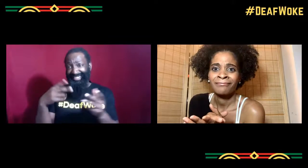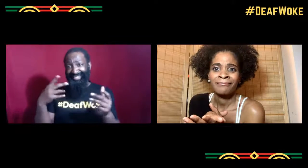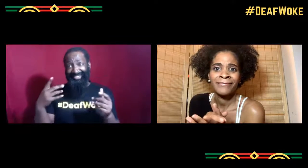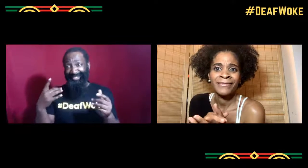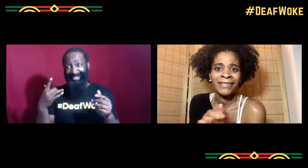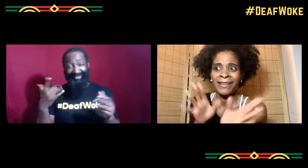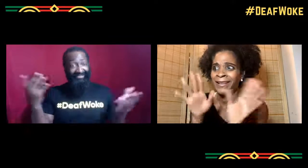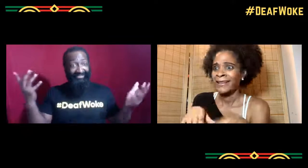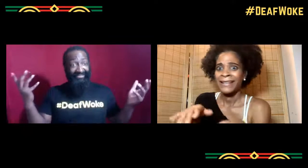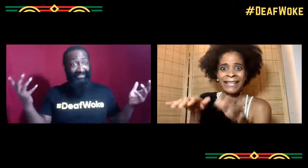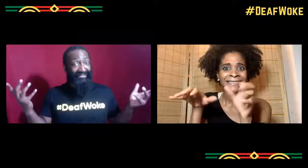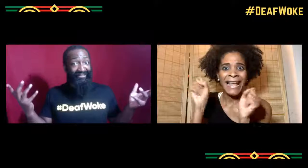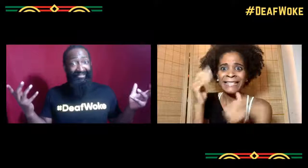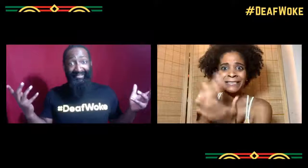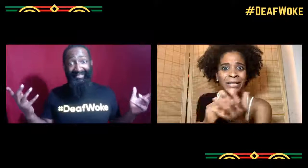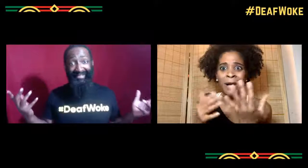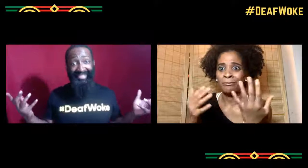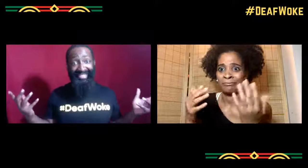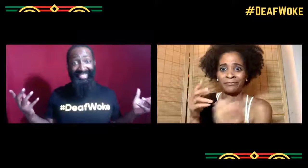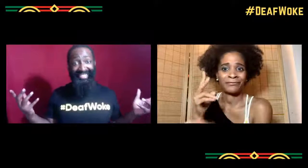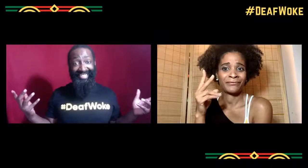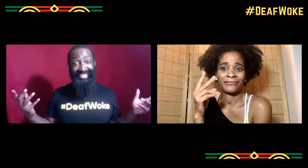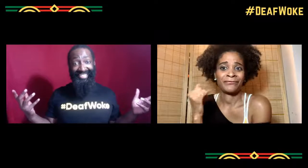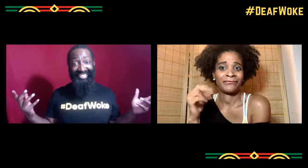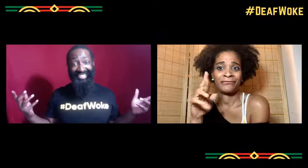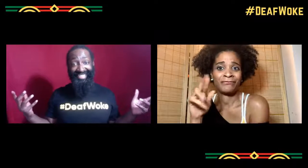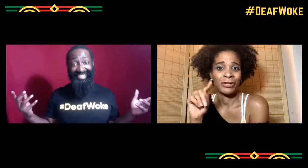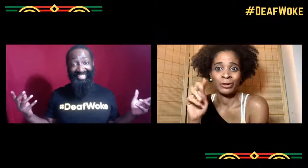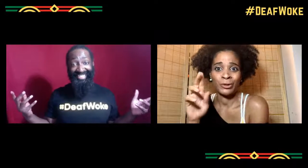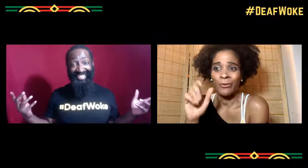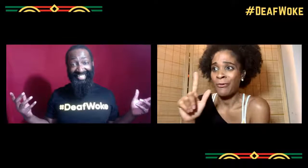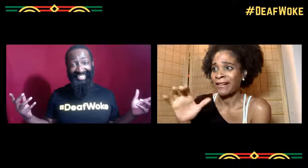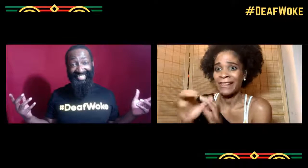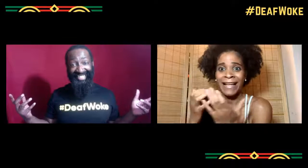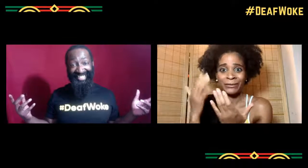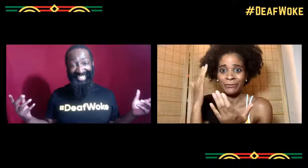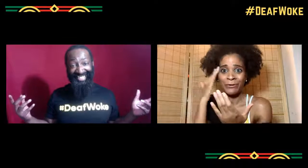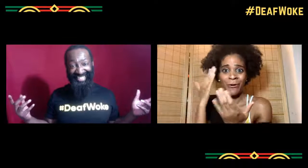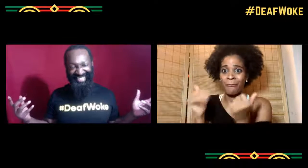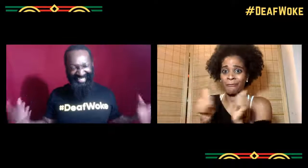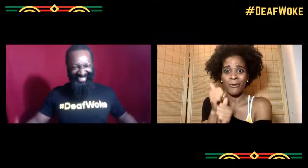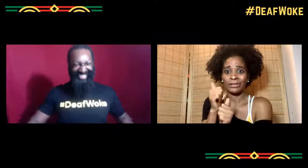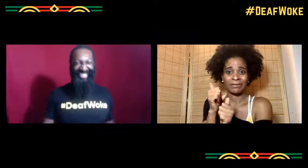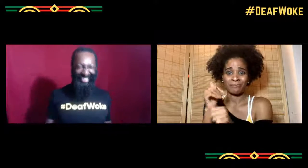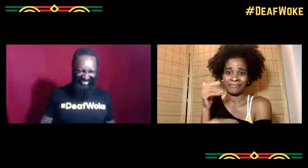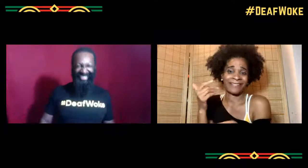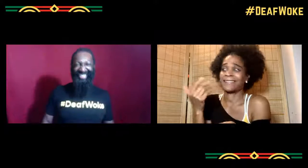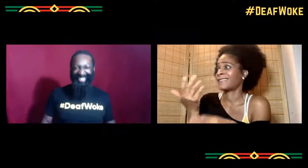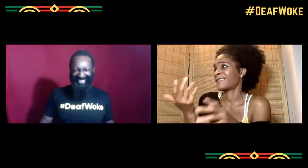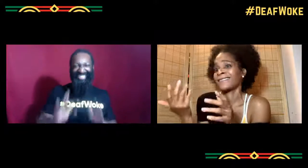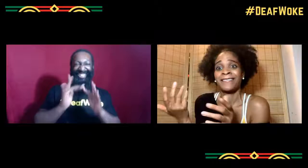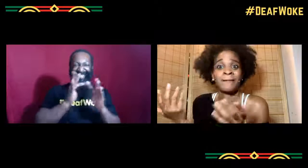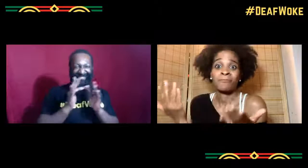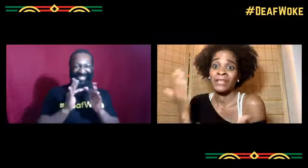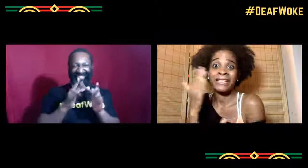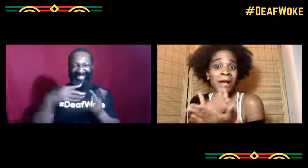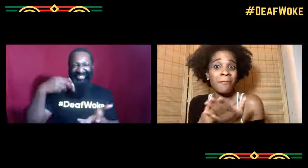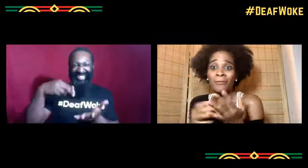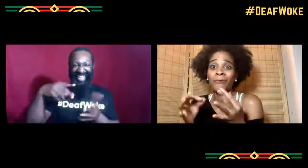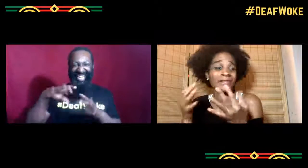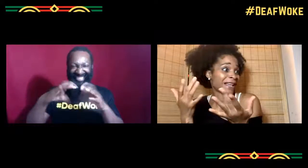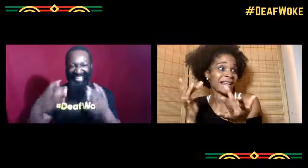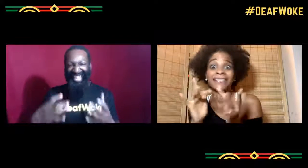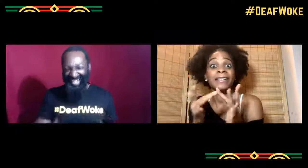You know, some people are, you know, infants in dance, and they're trying to start. Yeah, I mean, there's virtual